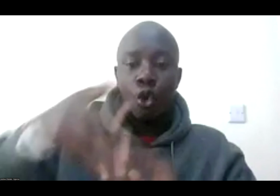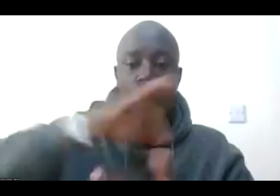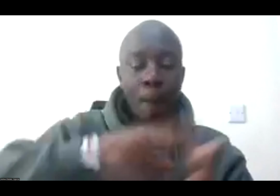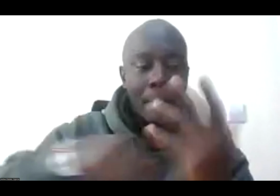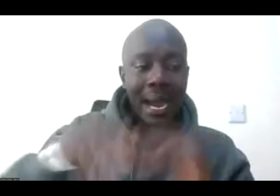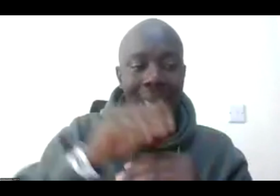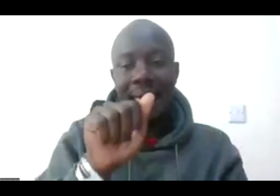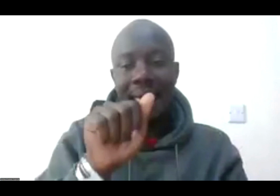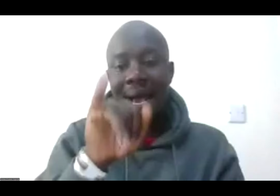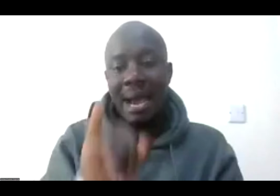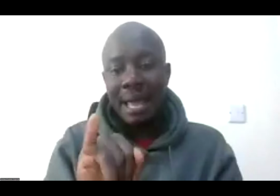and this is a